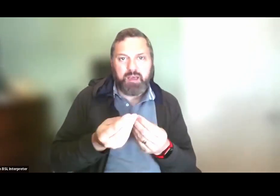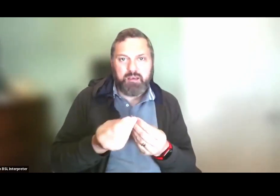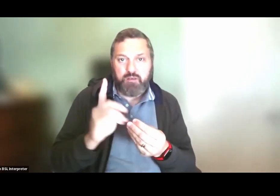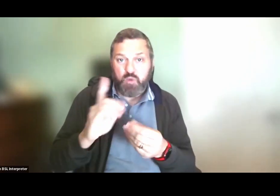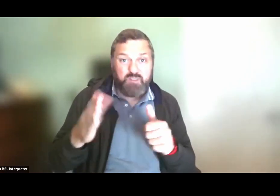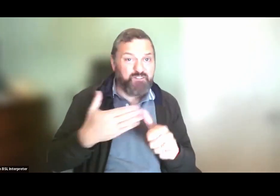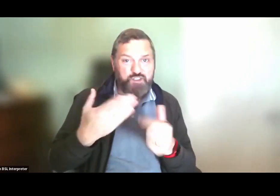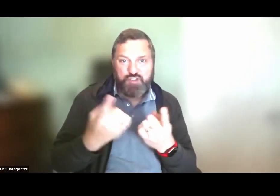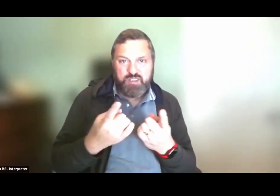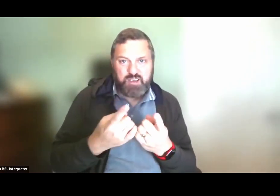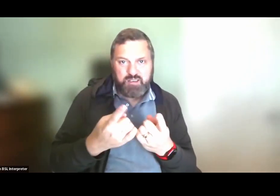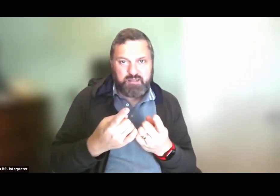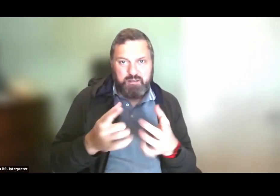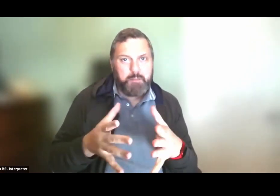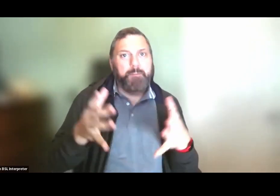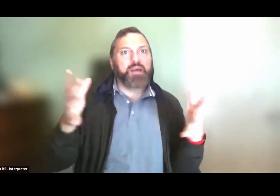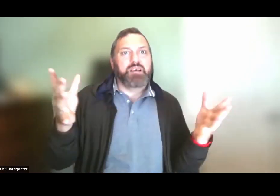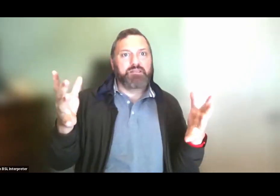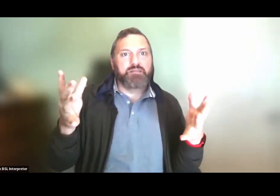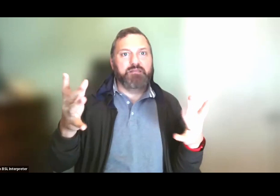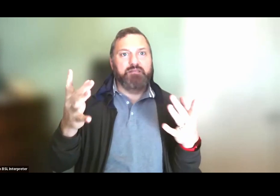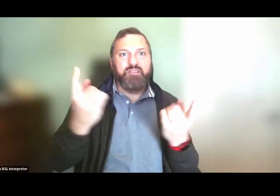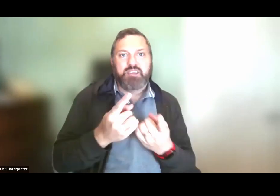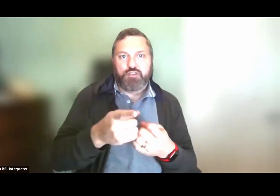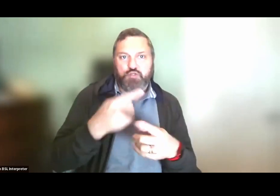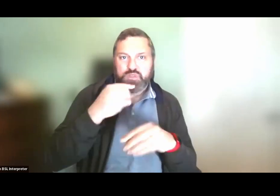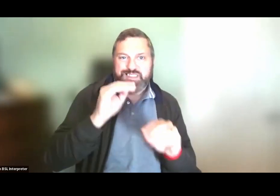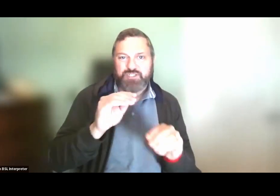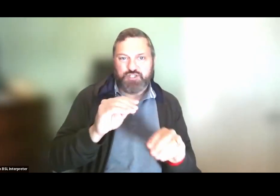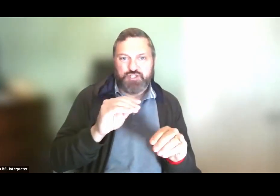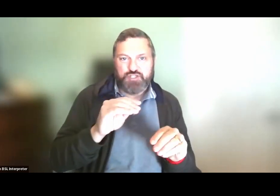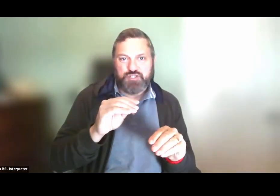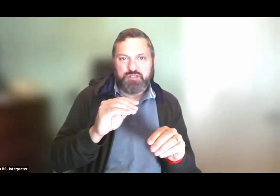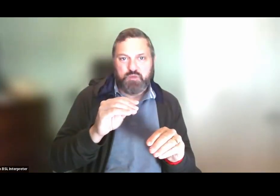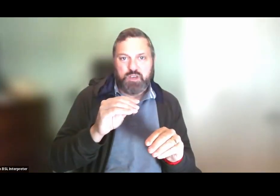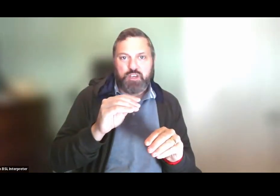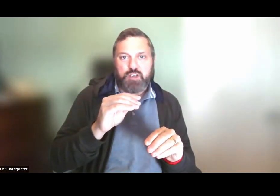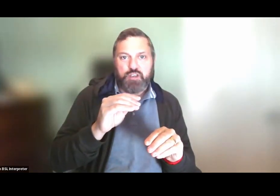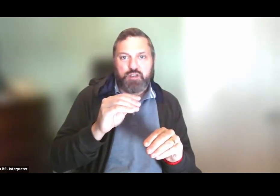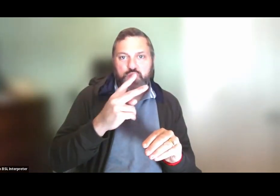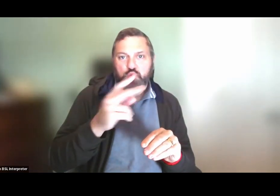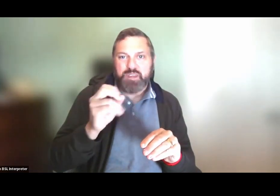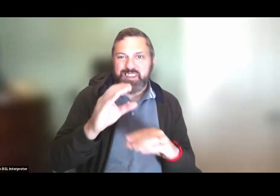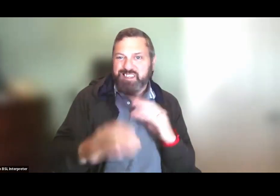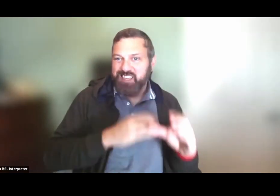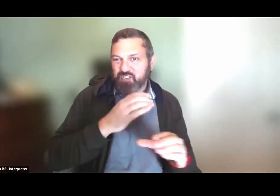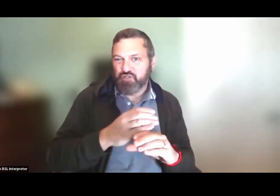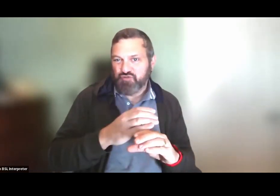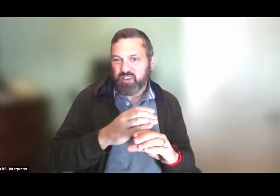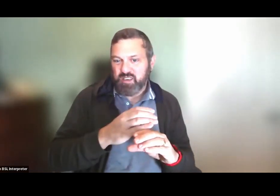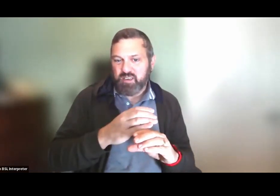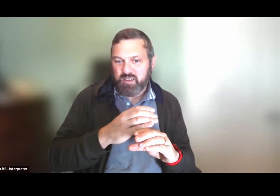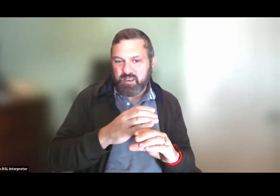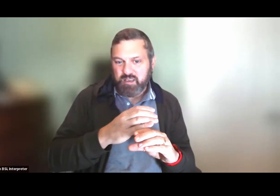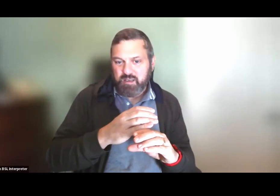be the first and biggest picture of the economy that you would teach? Well, the 20th century picture. And here we need the second way of